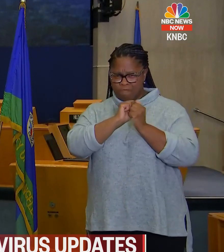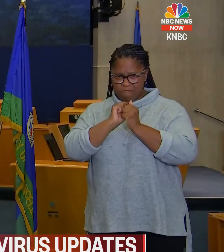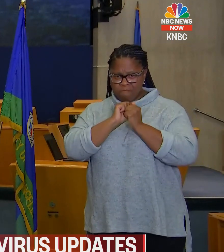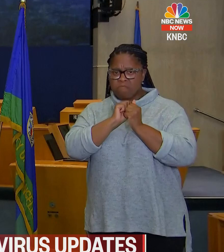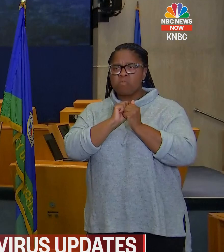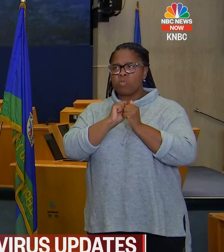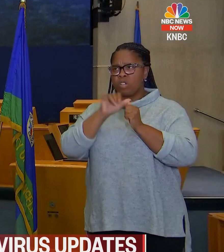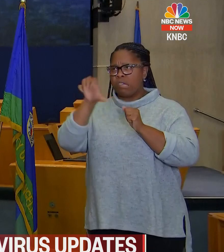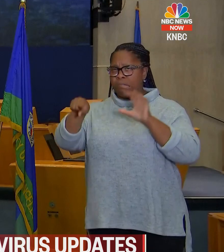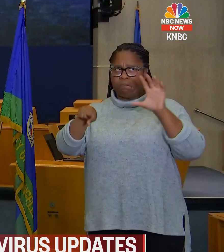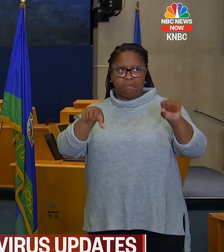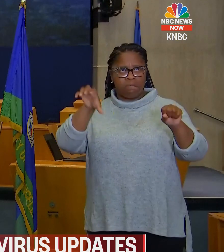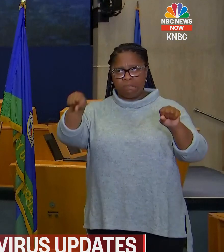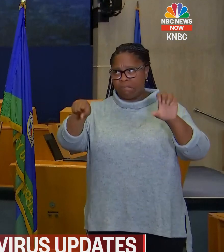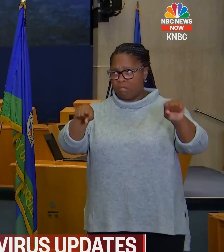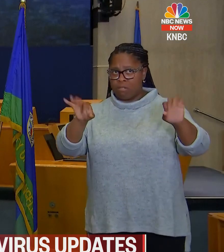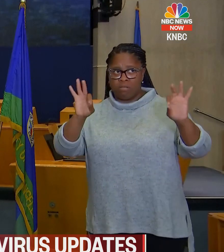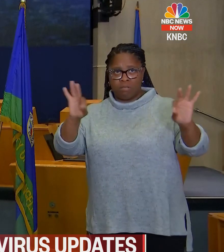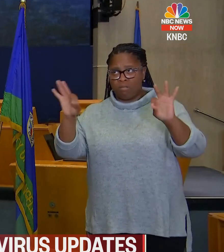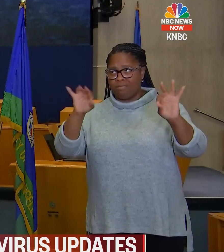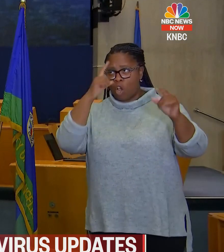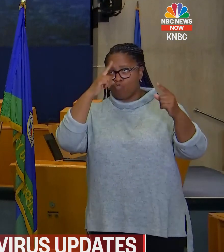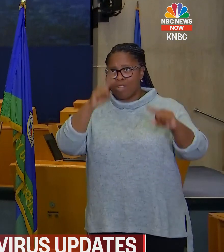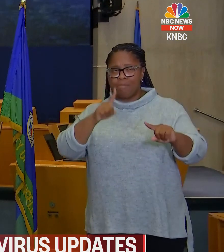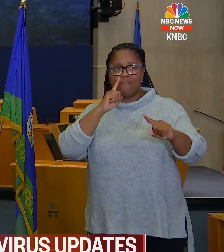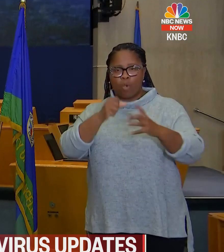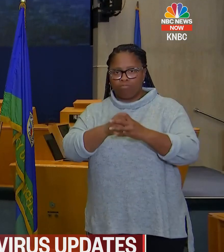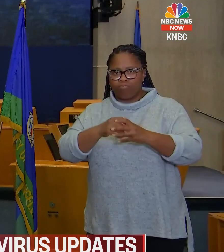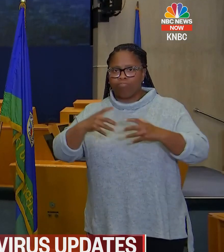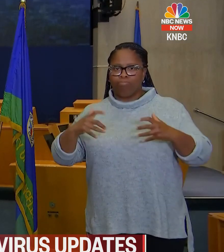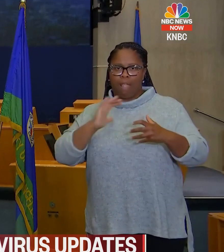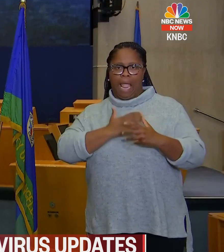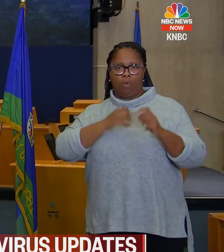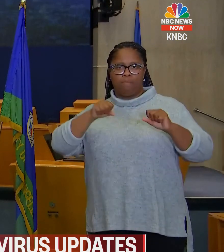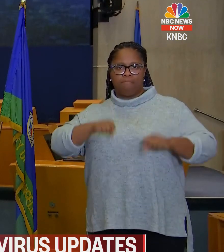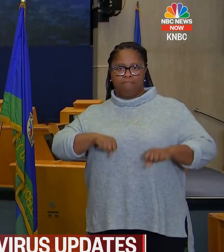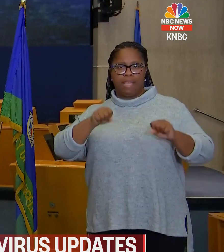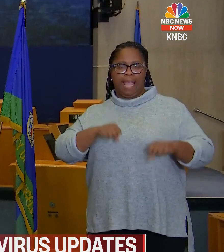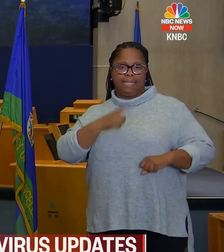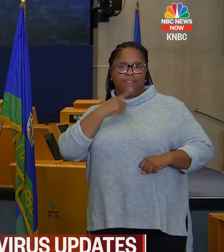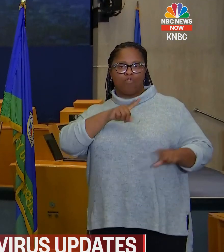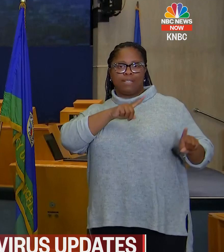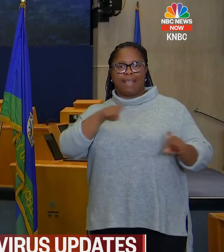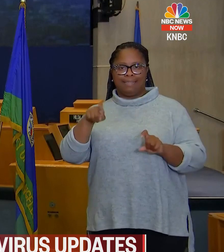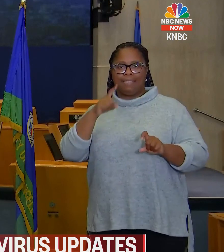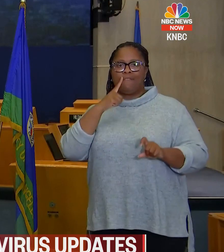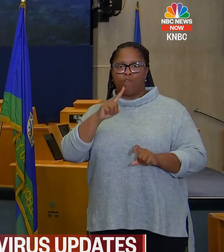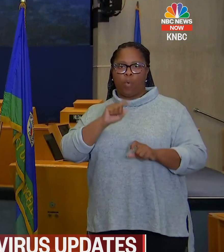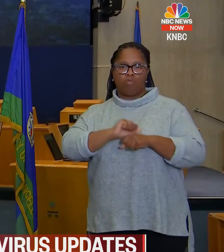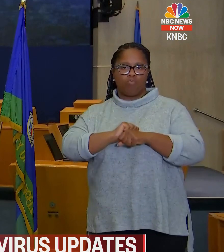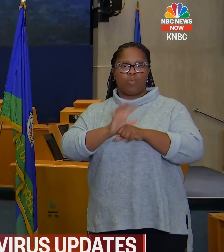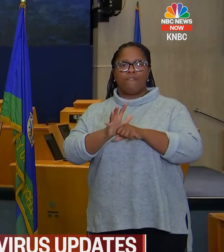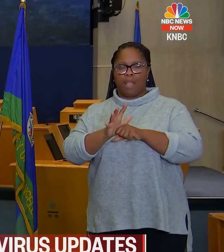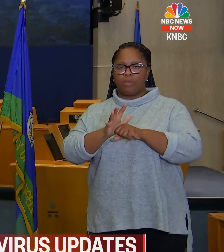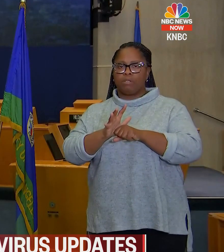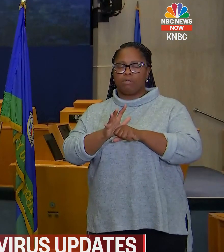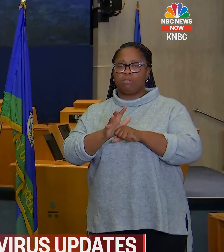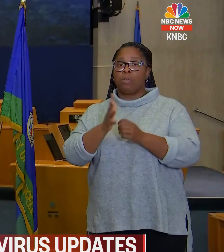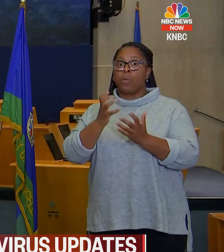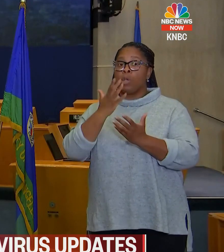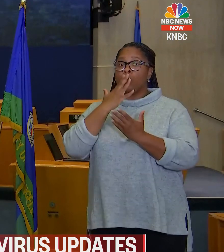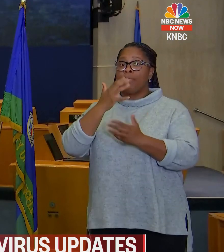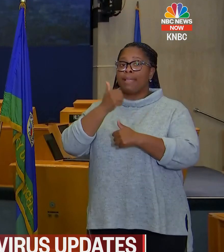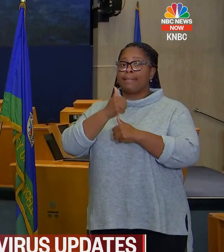the agreements to increase Los Angeles capacity to test for the coronavirus. I want to thank